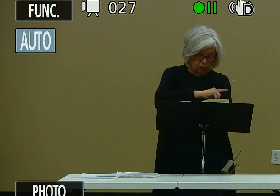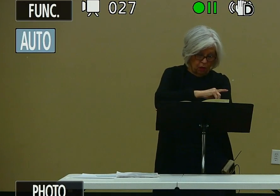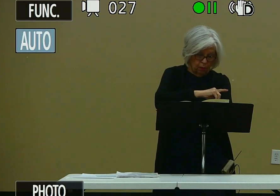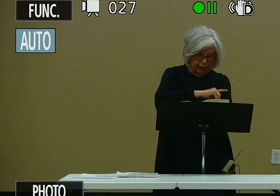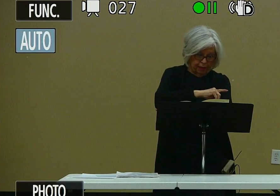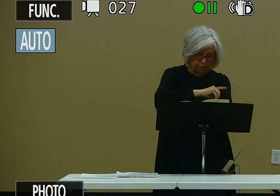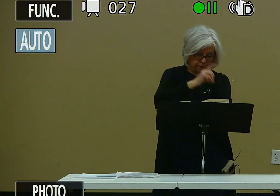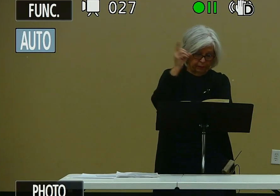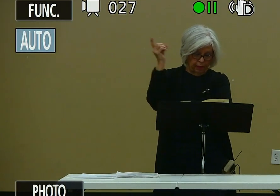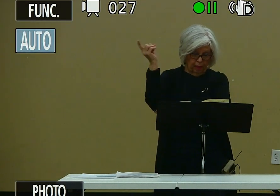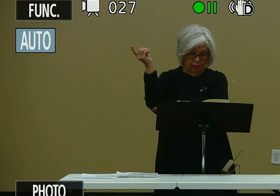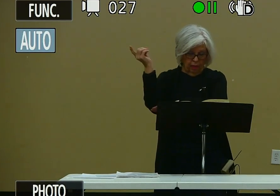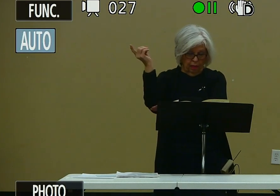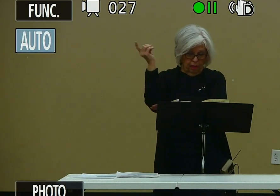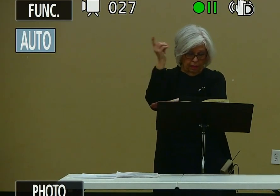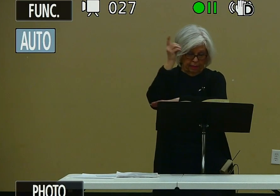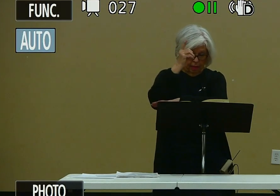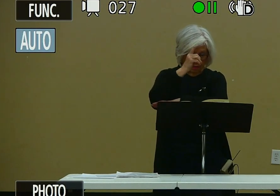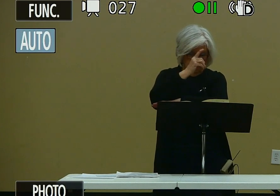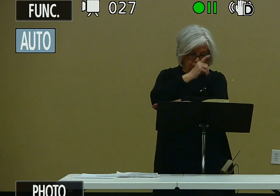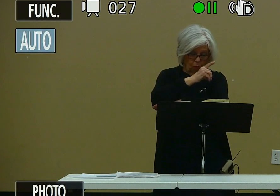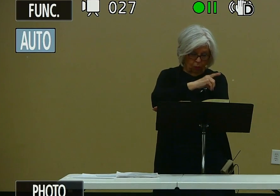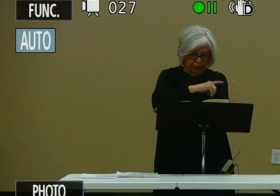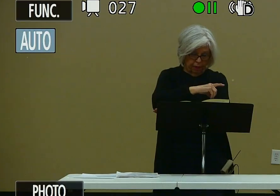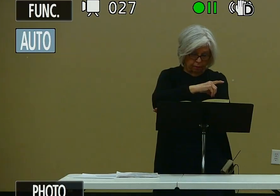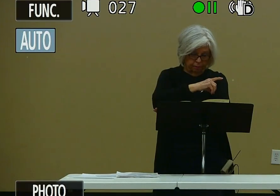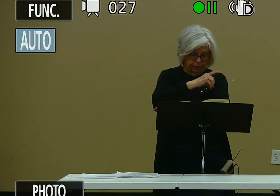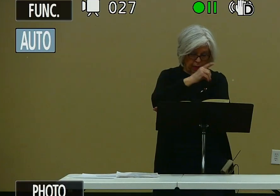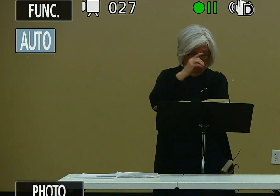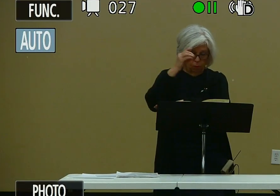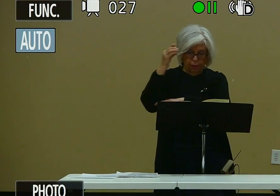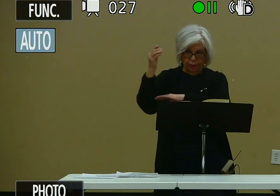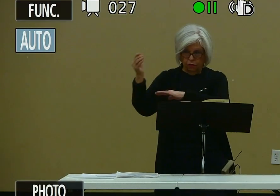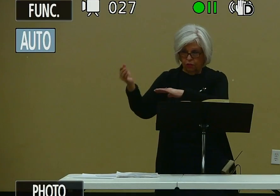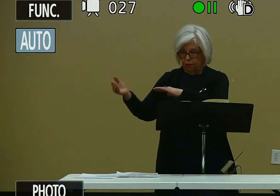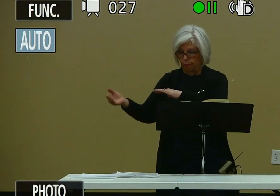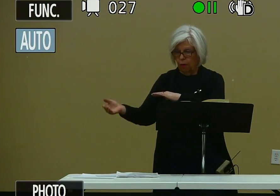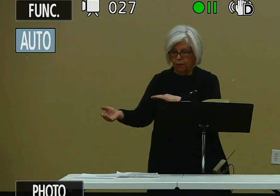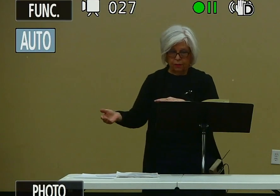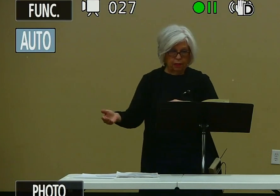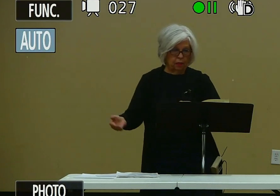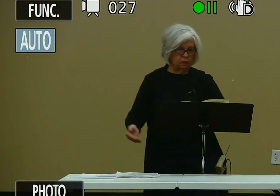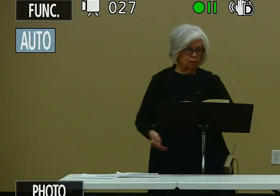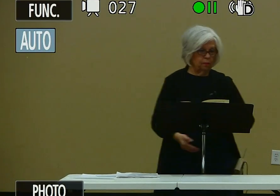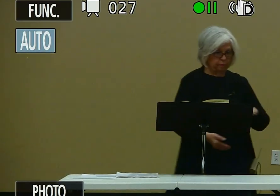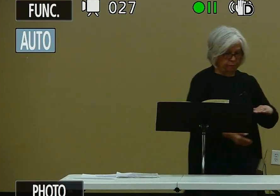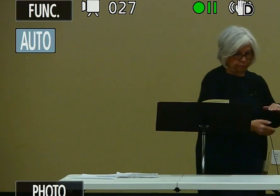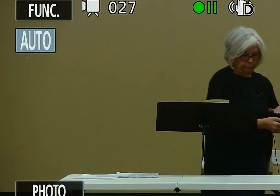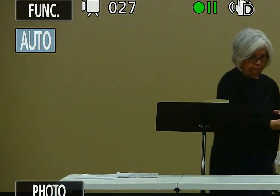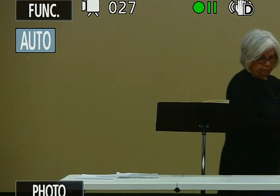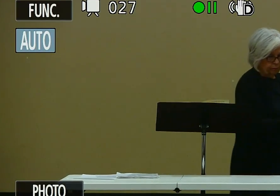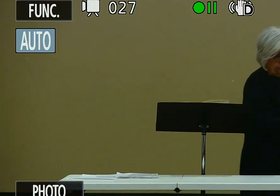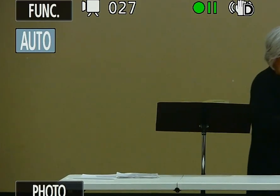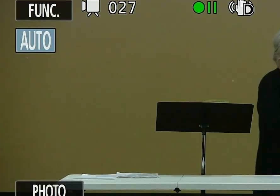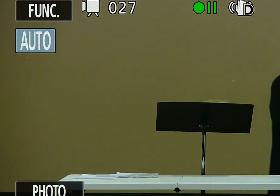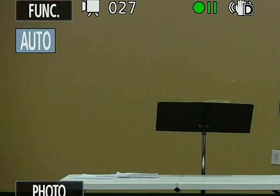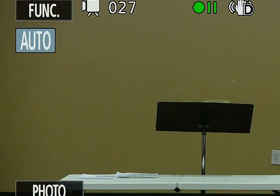way down. Day, the whole day. Morning is just part of the day. So morning